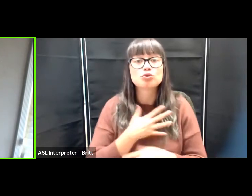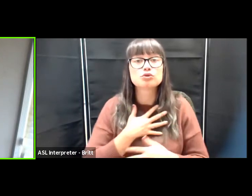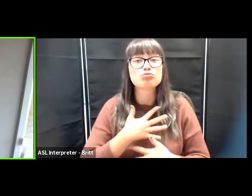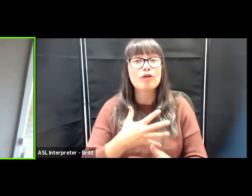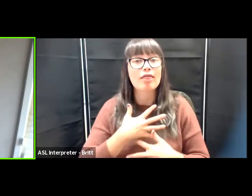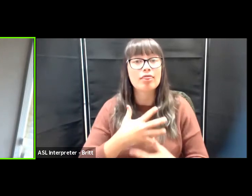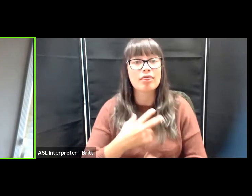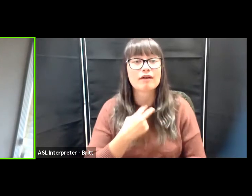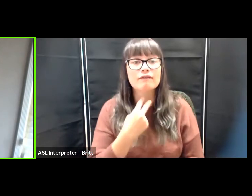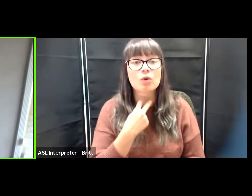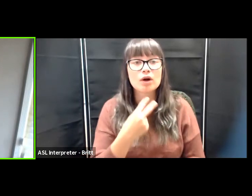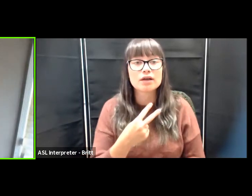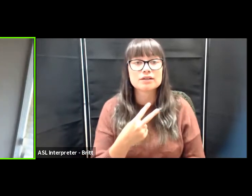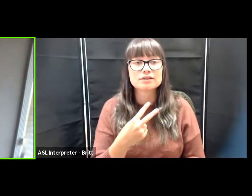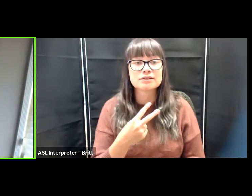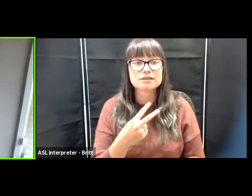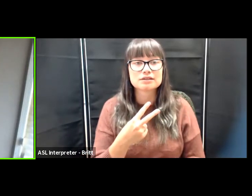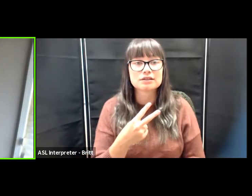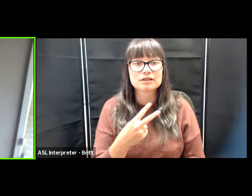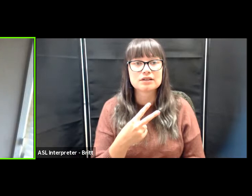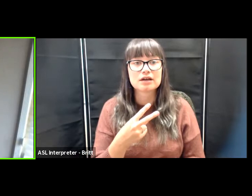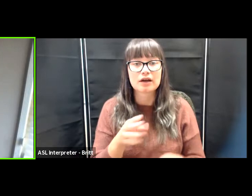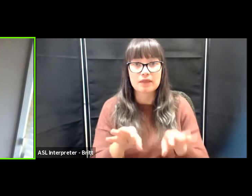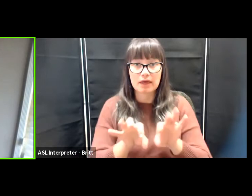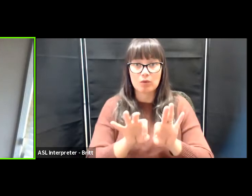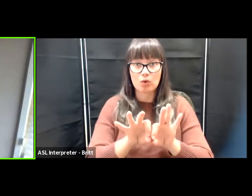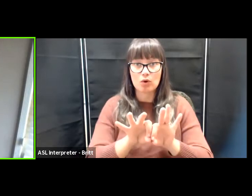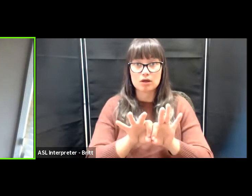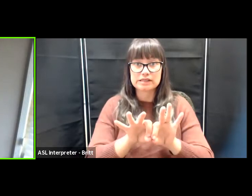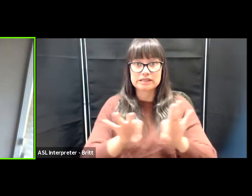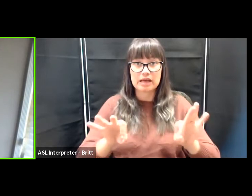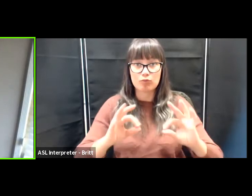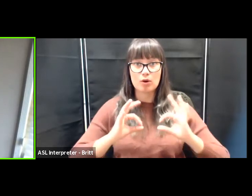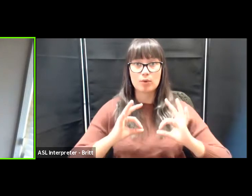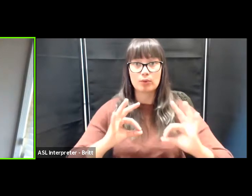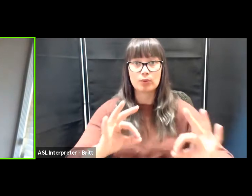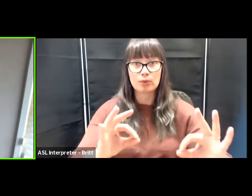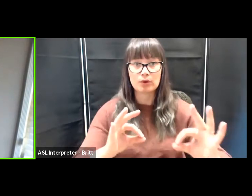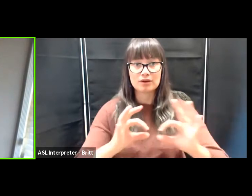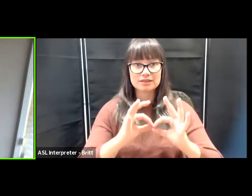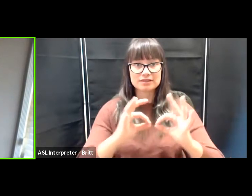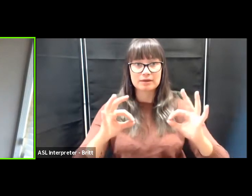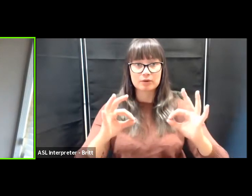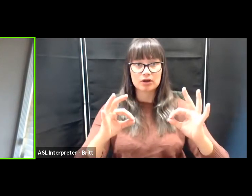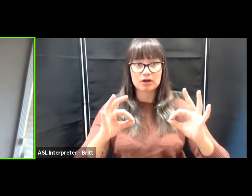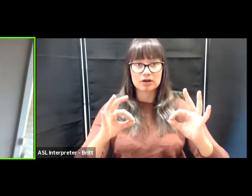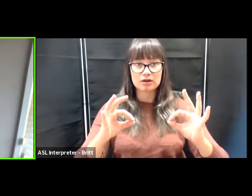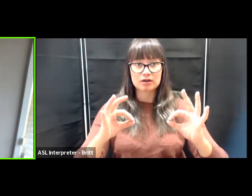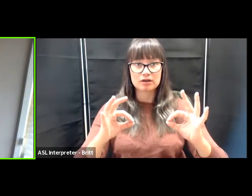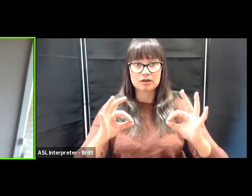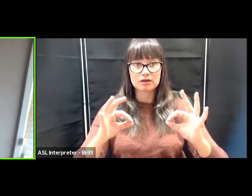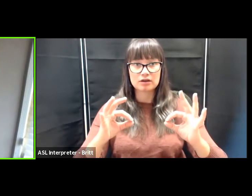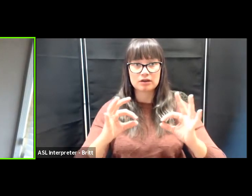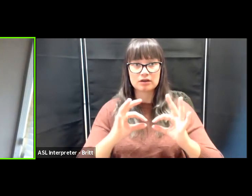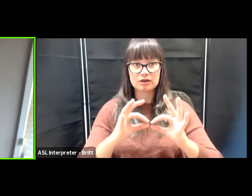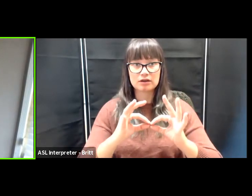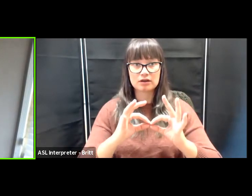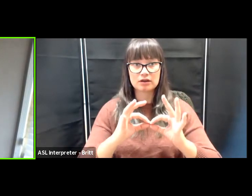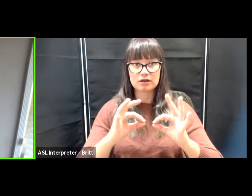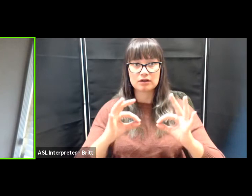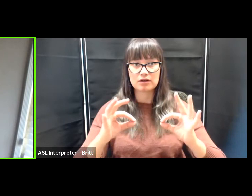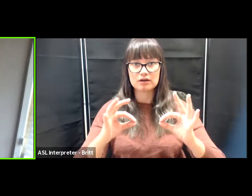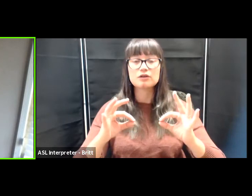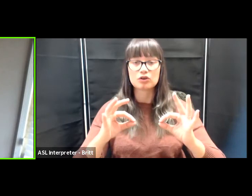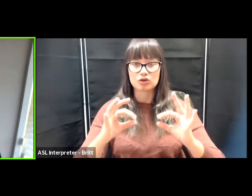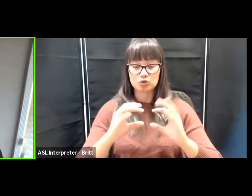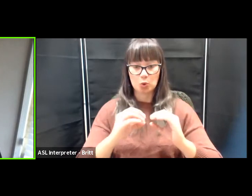cords, they come apart and it's only air blowing through. So ah would be chest and